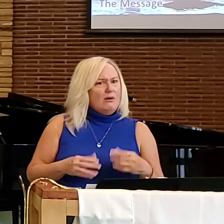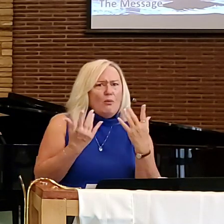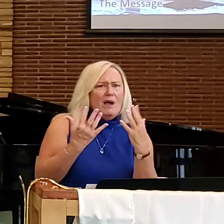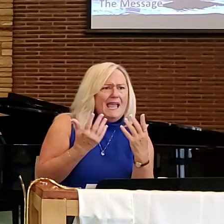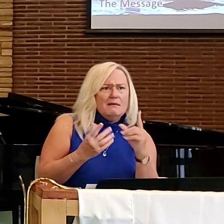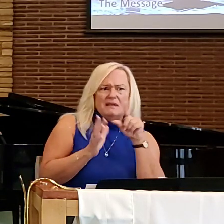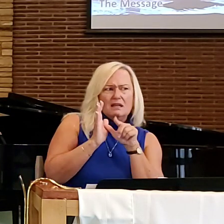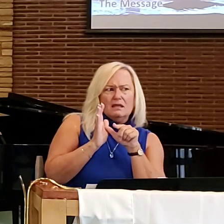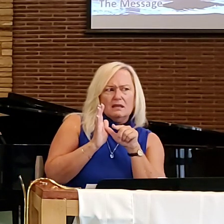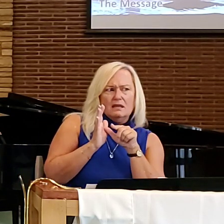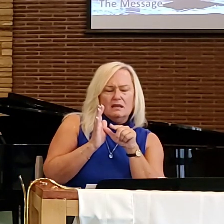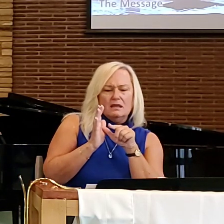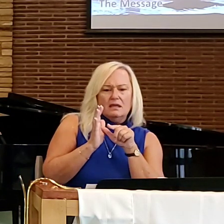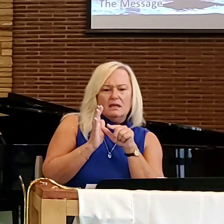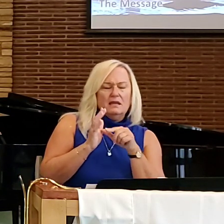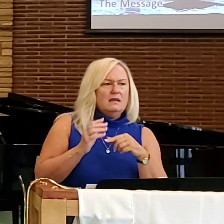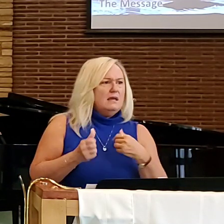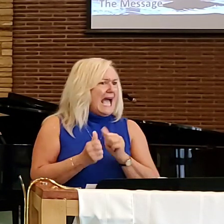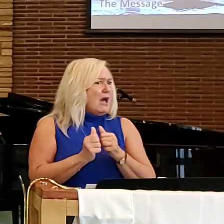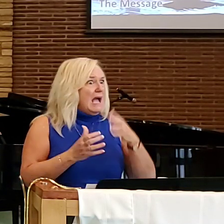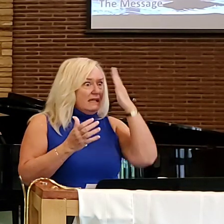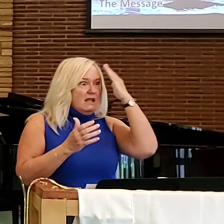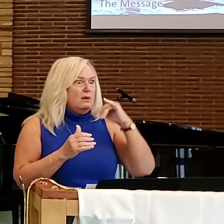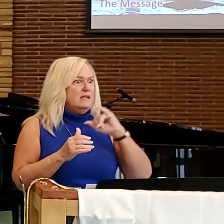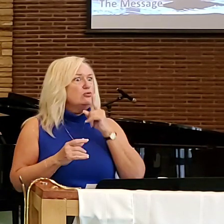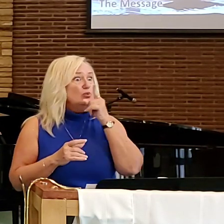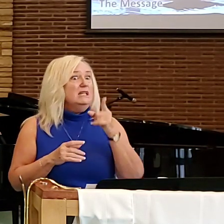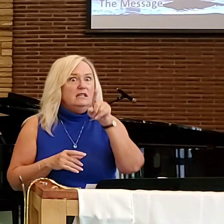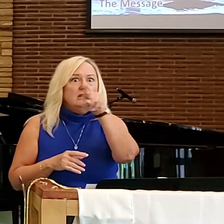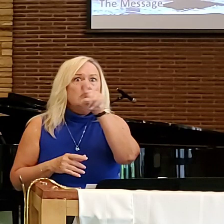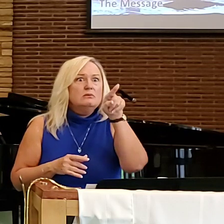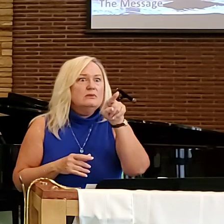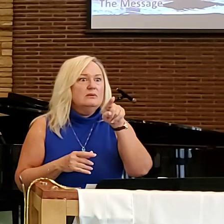just a minute. How do I know it's really you?